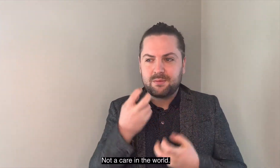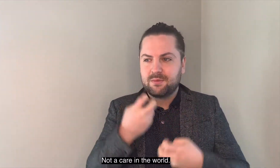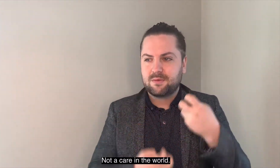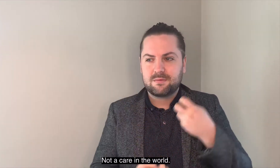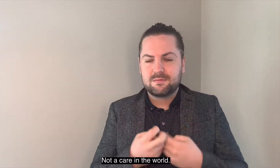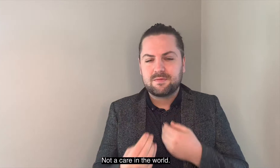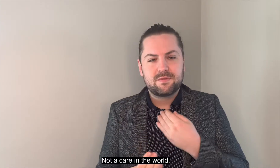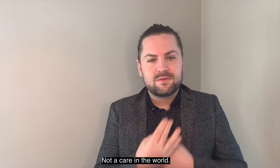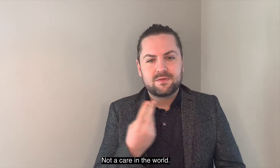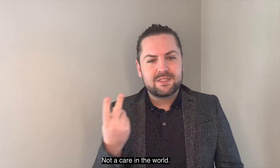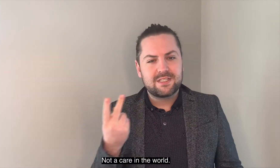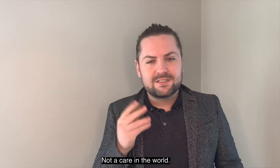Not a care in the world.